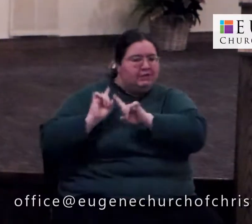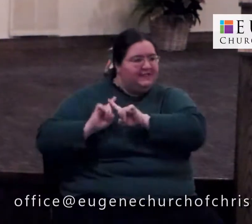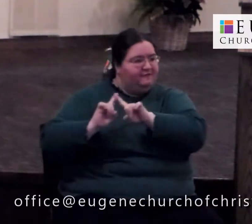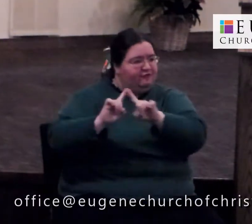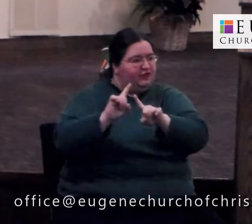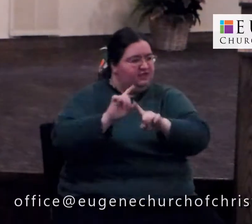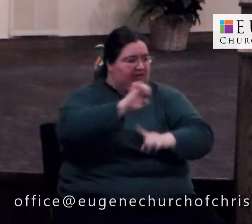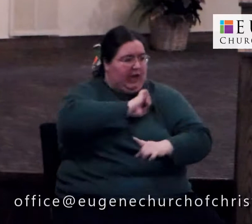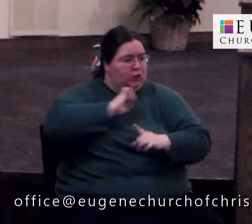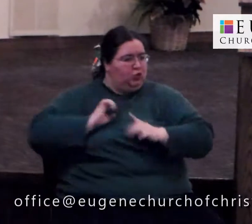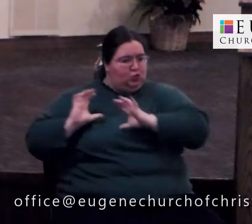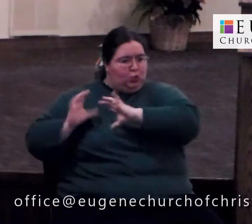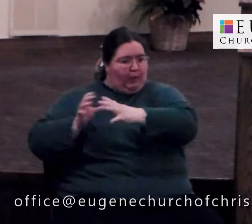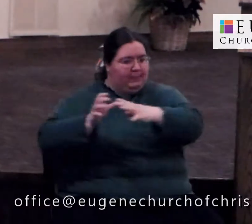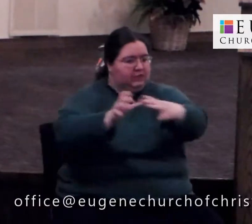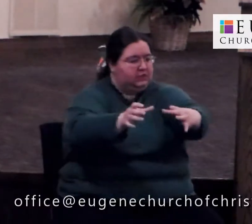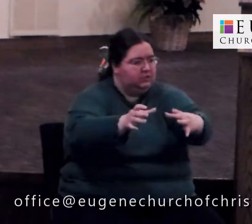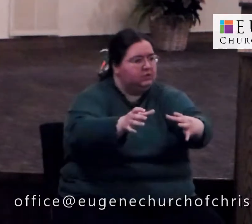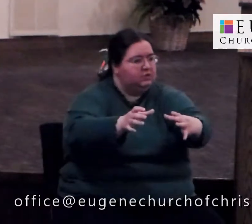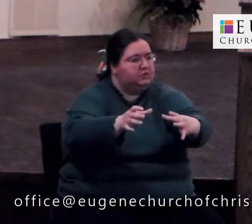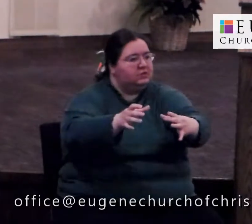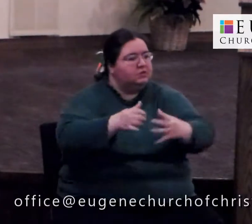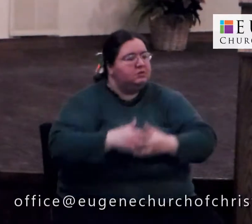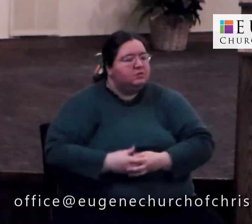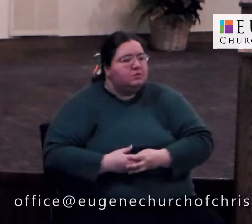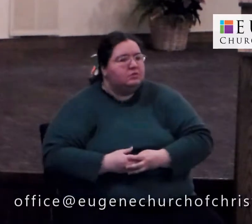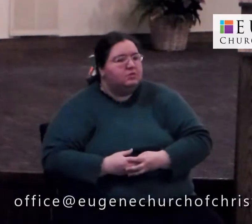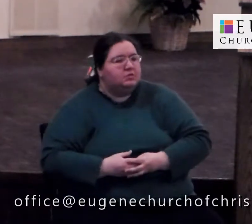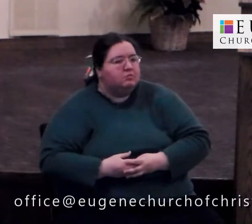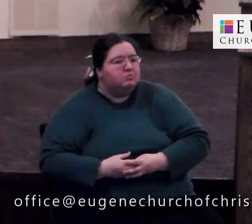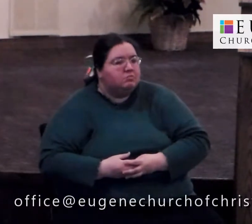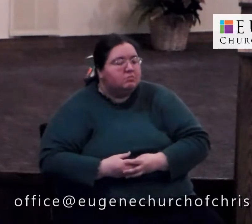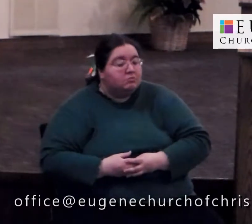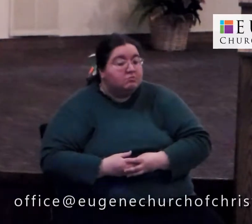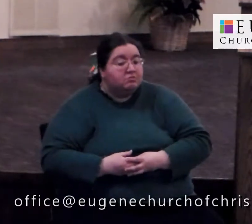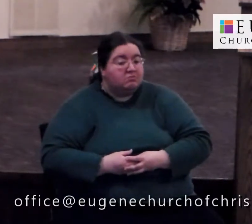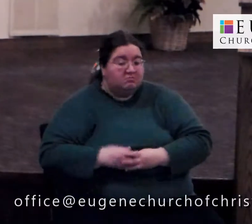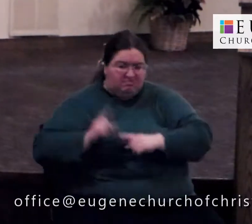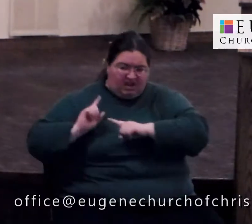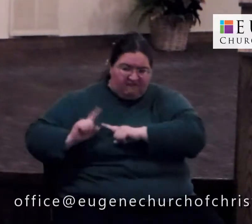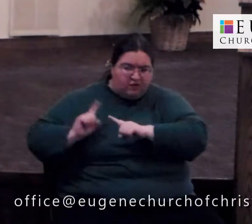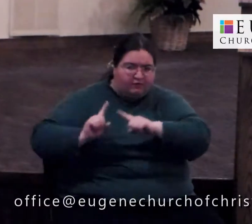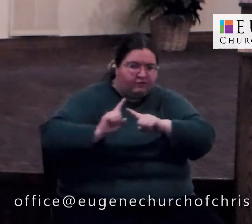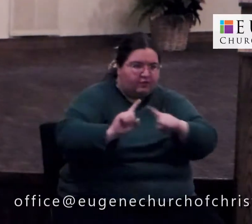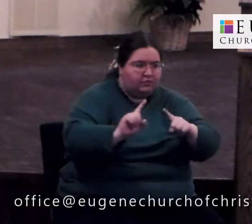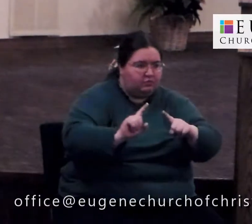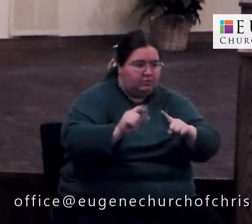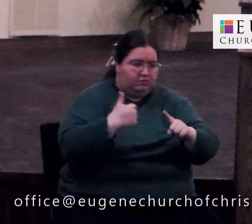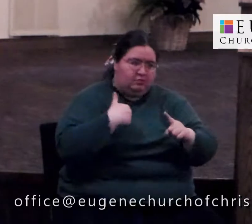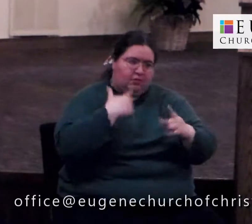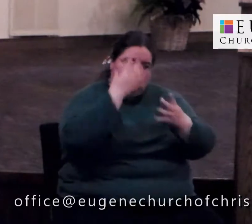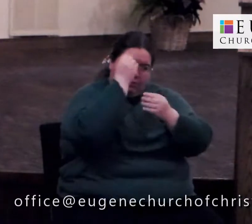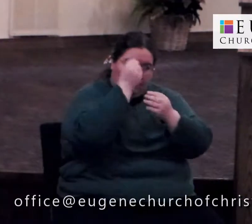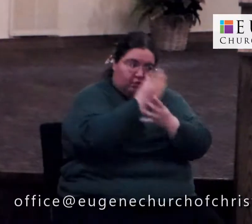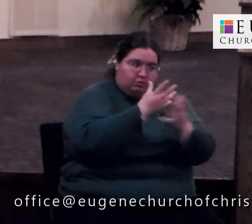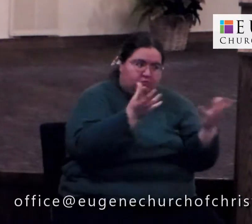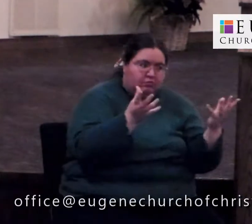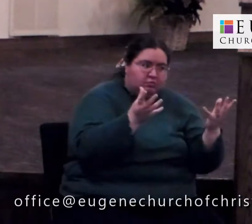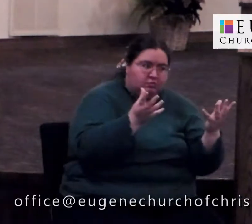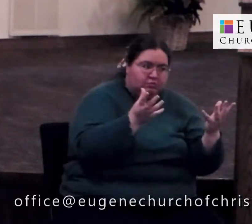ministry, also submitted to elders at various churches over the course of time. I will tell you that I have never encountered a group of people